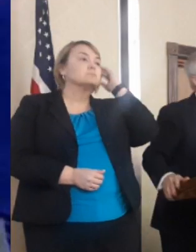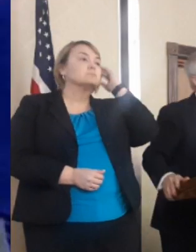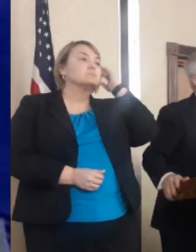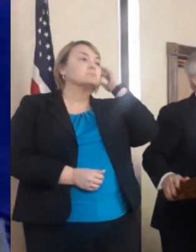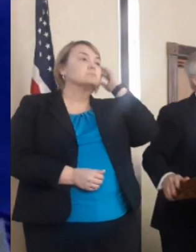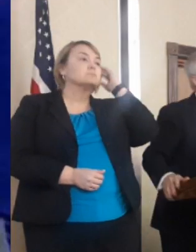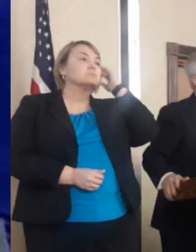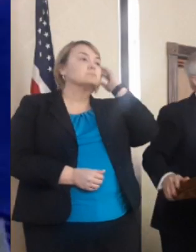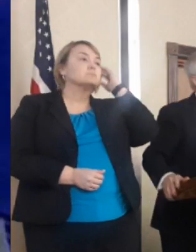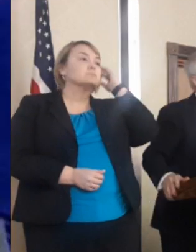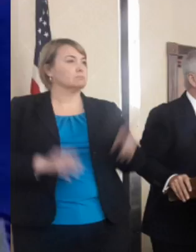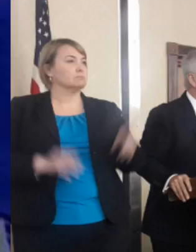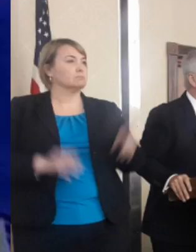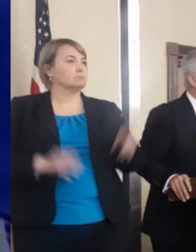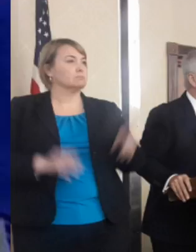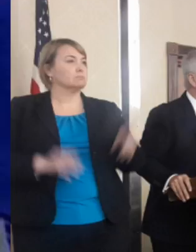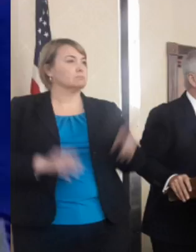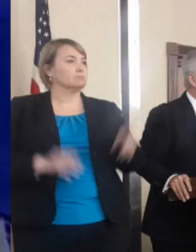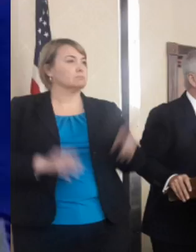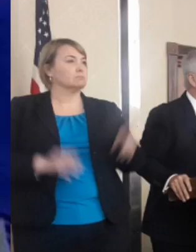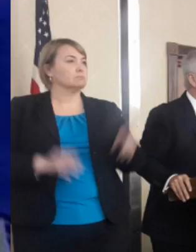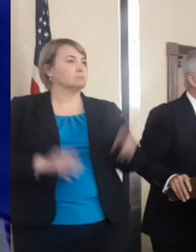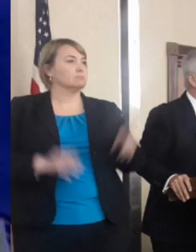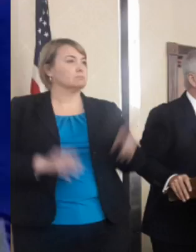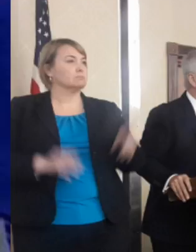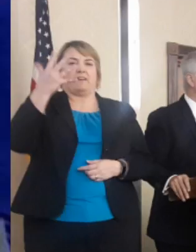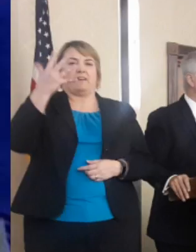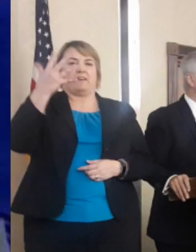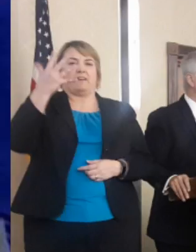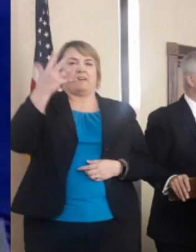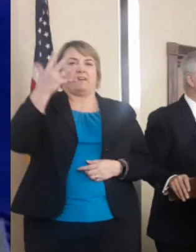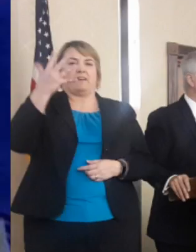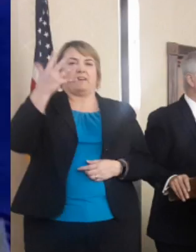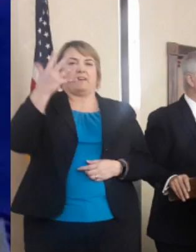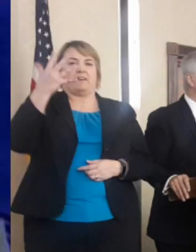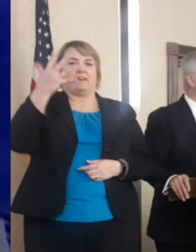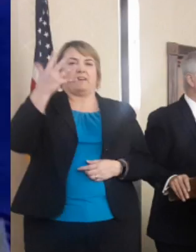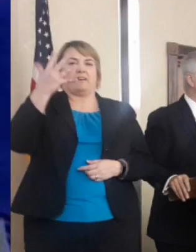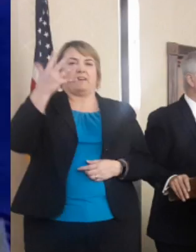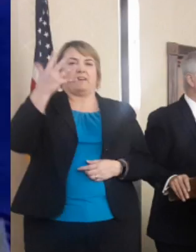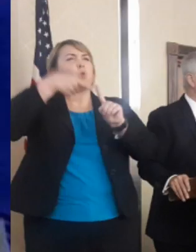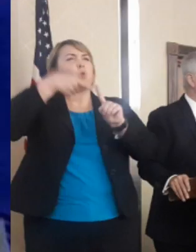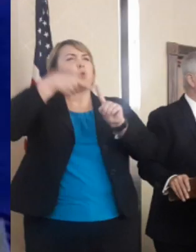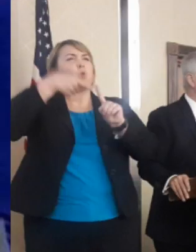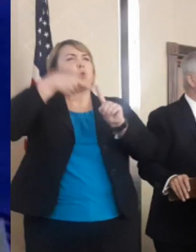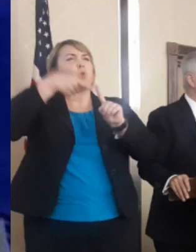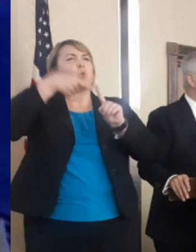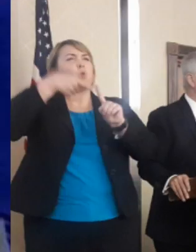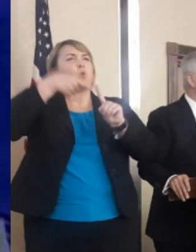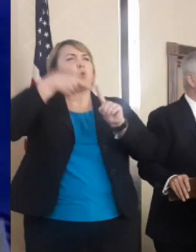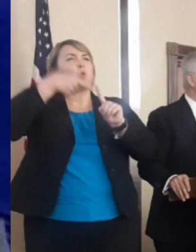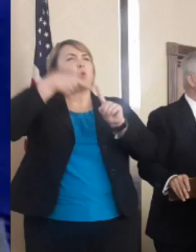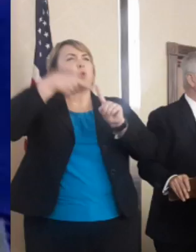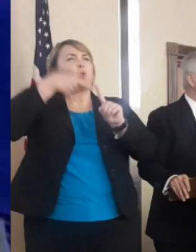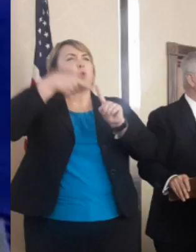Mike McCluskey, Senate District 5. As was pointed out, a couple of us, the change he's recommending is not what's